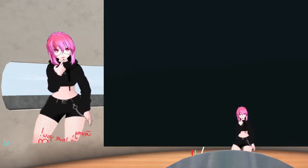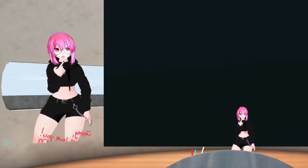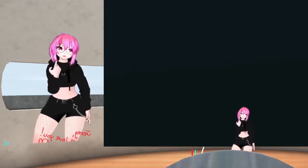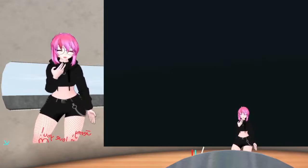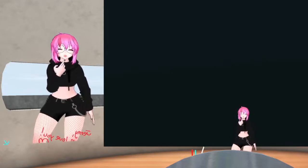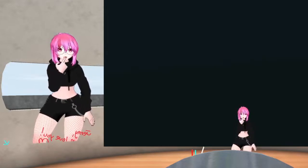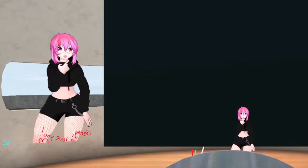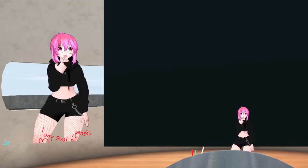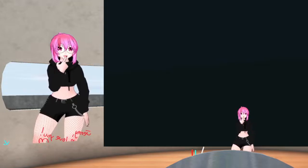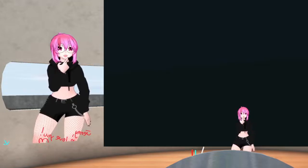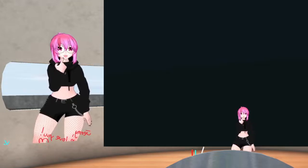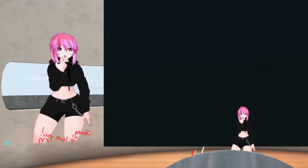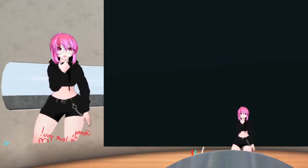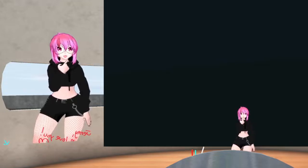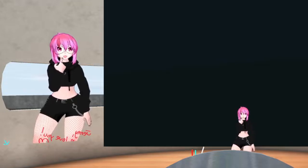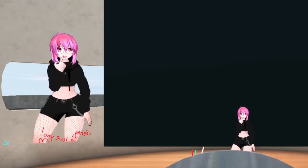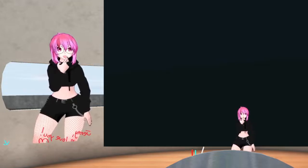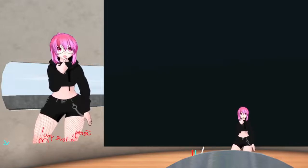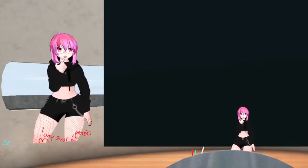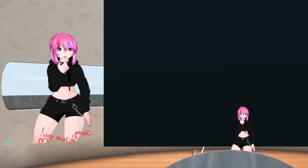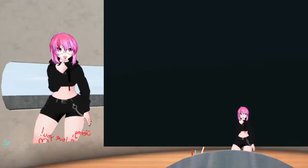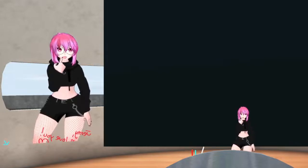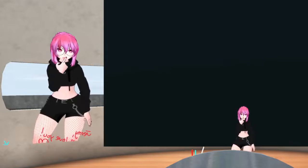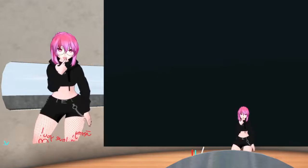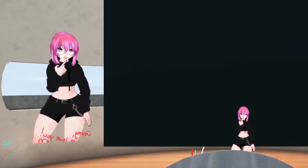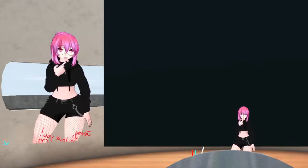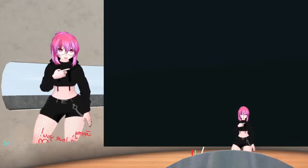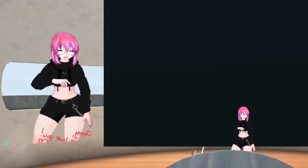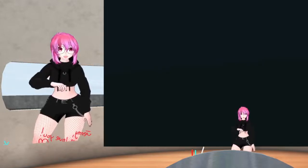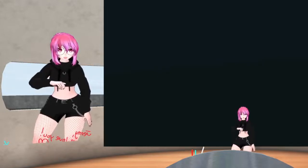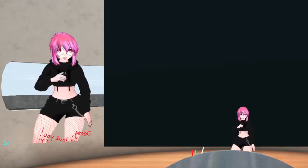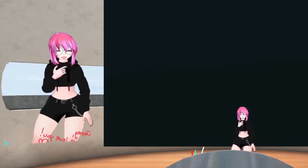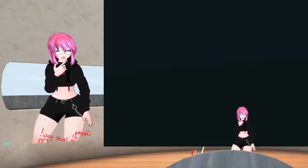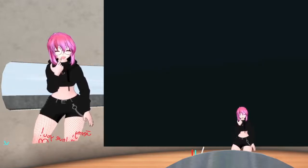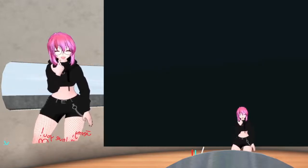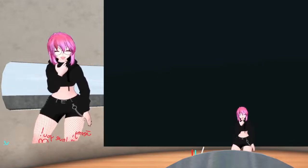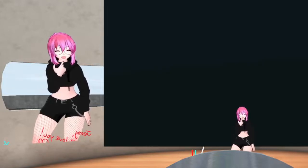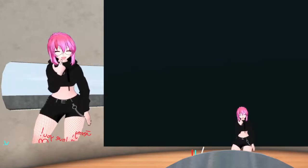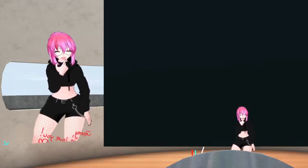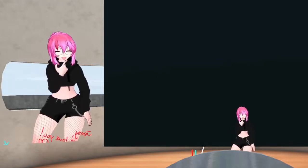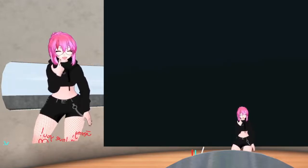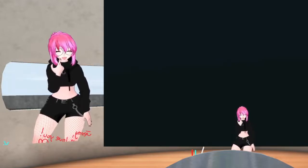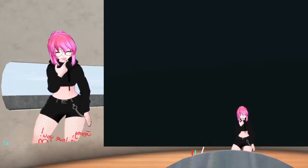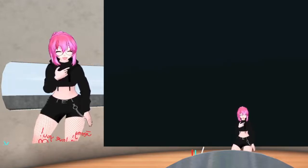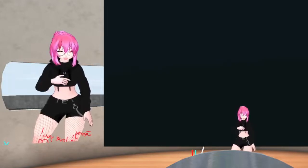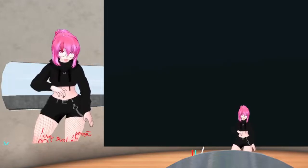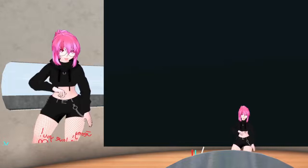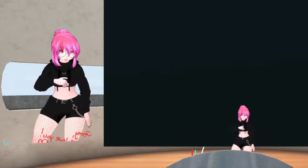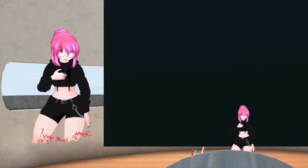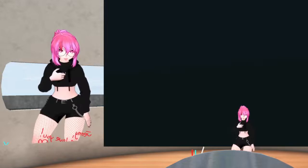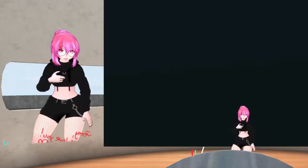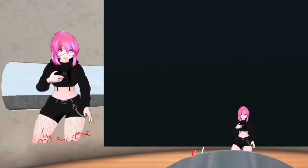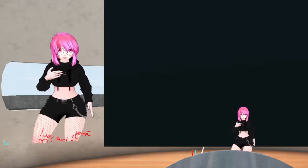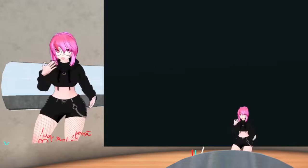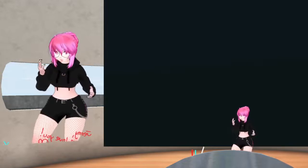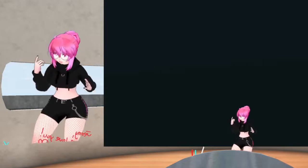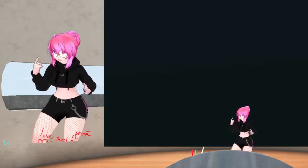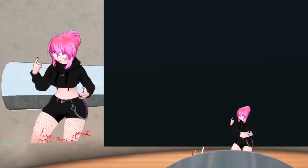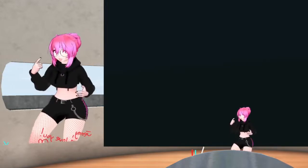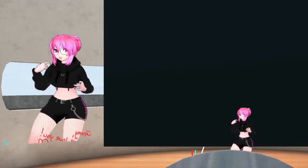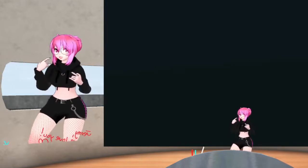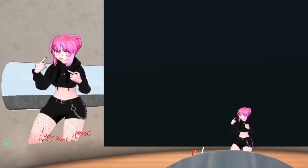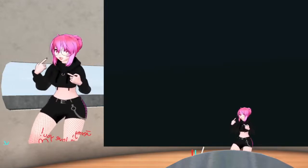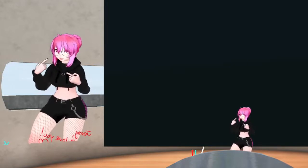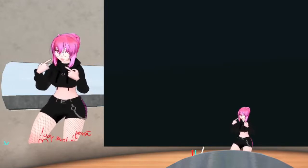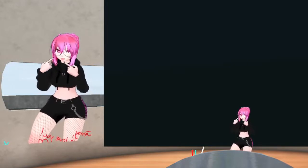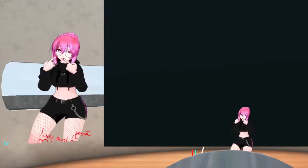sound. Well, it'd be like more the shape of your mouth, like ow. And then pride would be e. So it's about your face. One